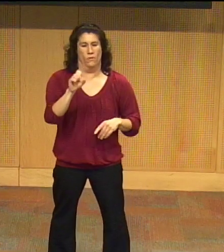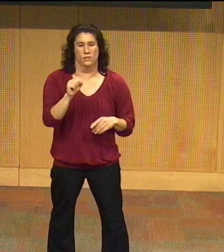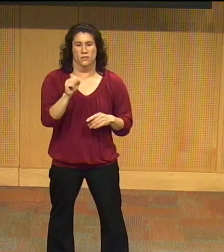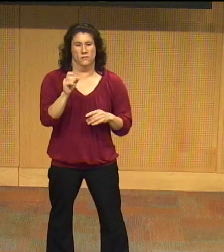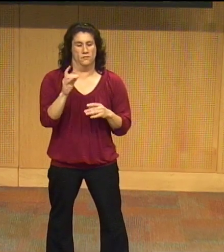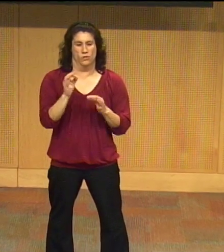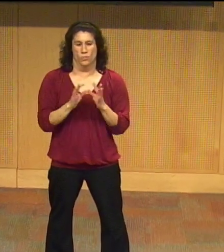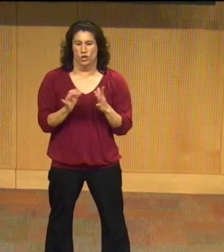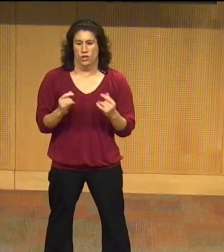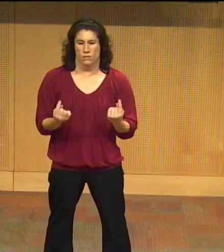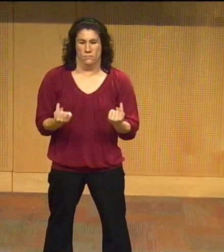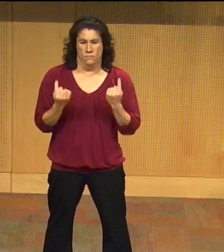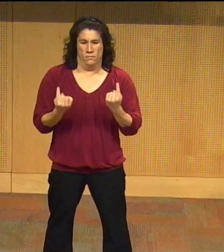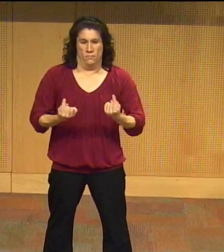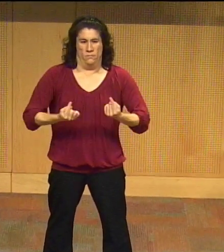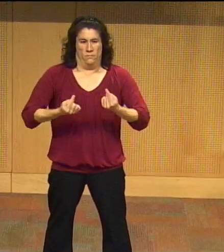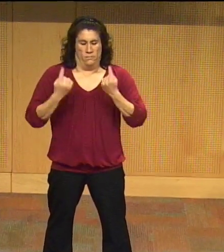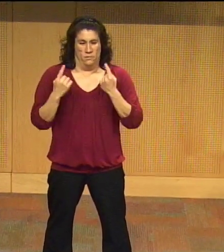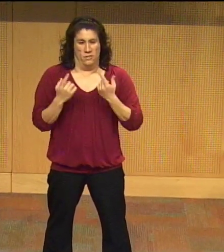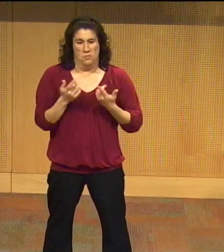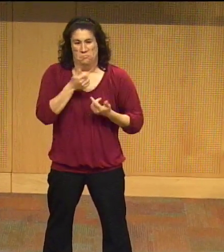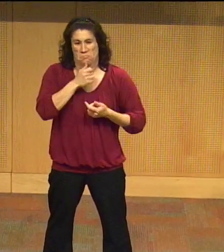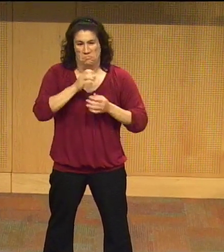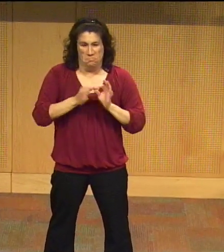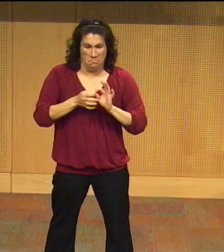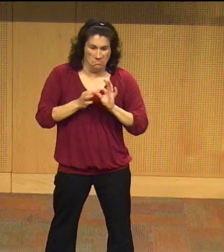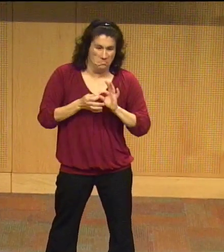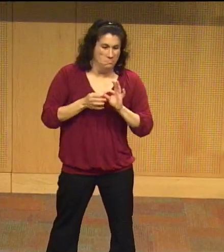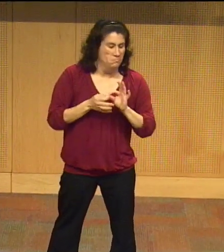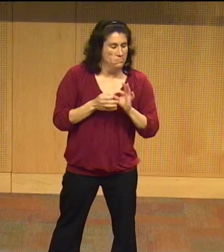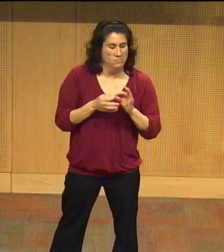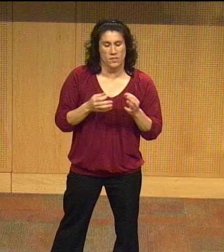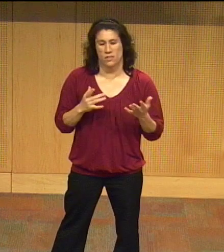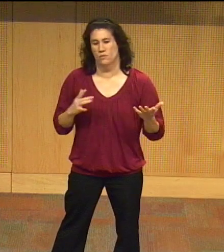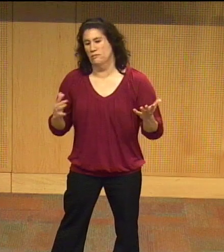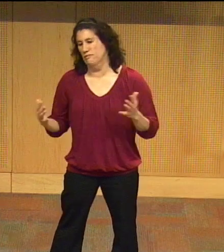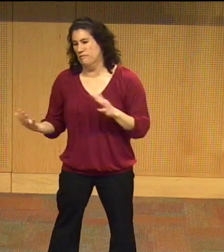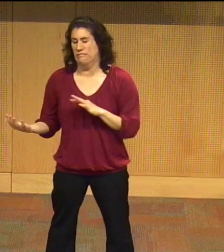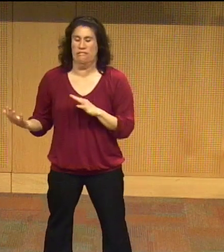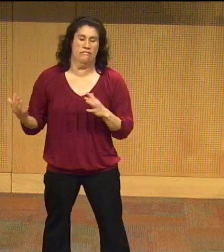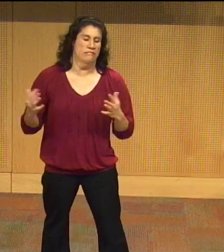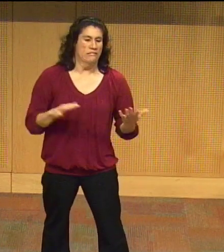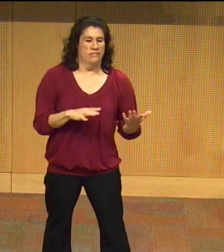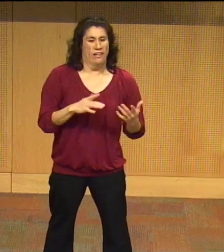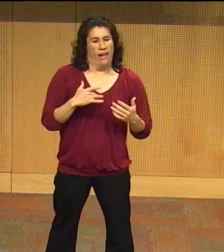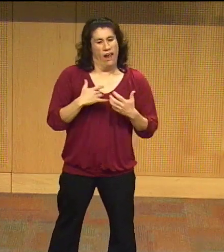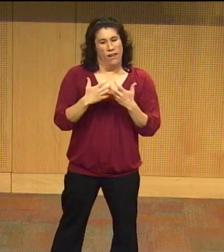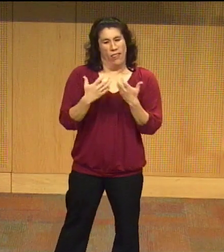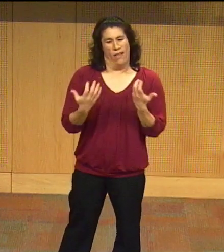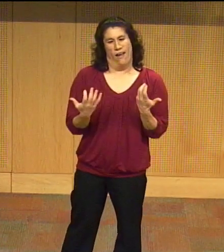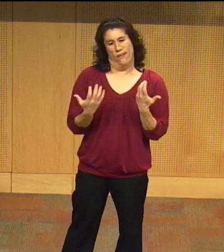molecular chemistry, and biology, the interpreters were lost. They really struggled with keeping up with the information.